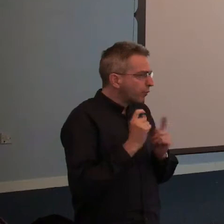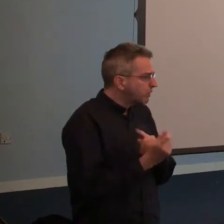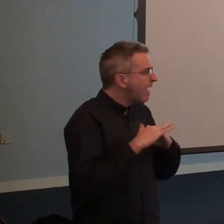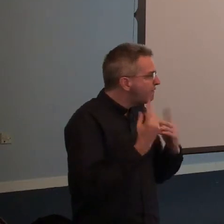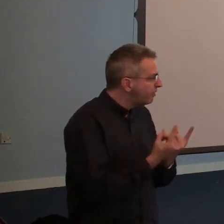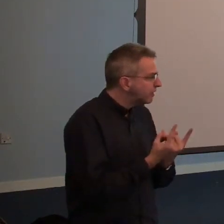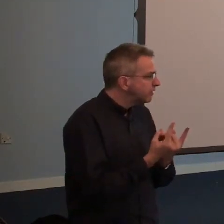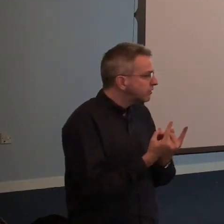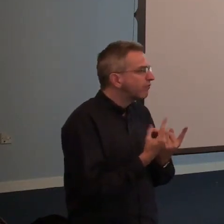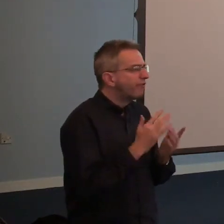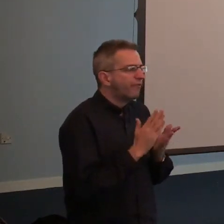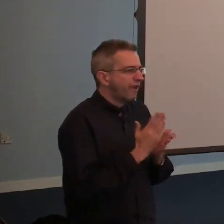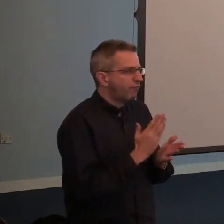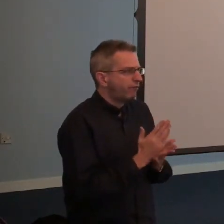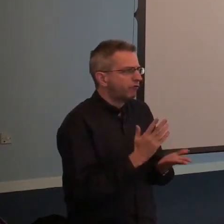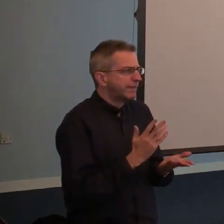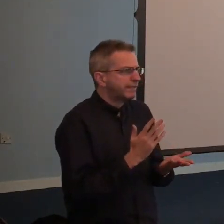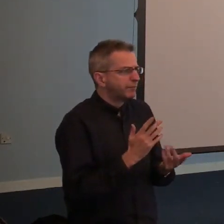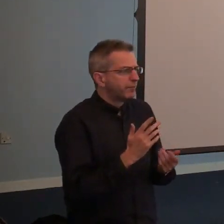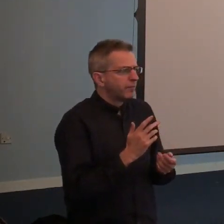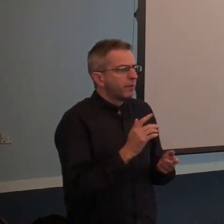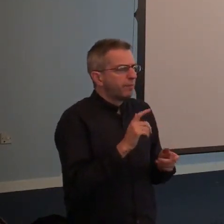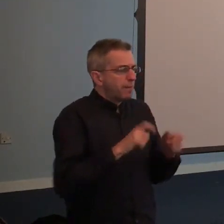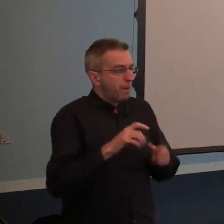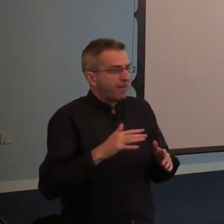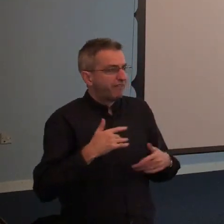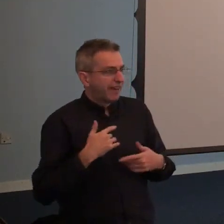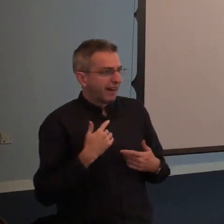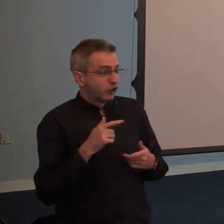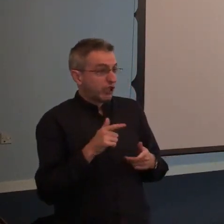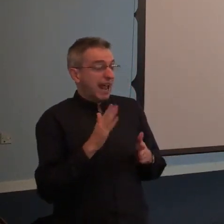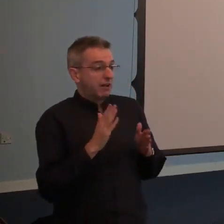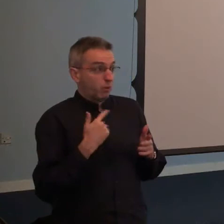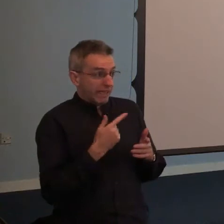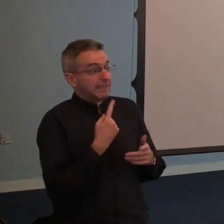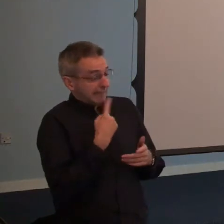about deaf culture, about the deaf community. Really, it was great.